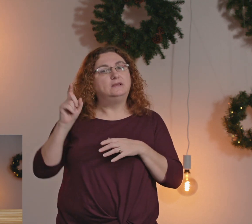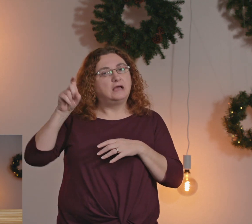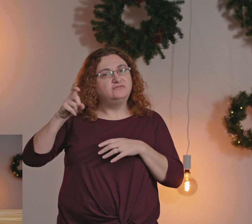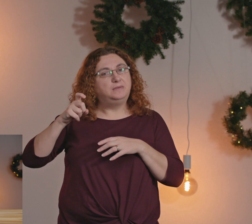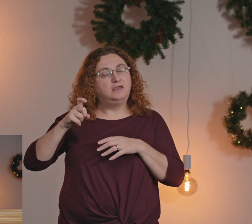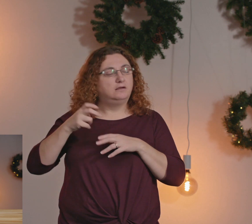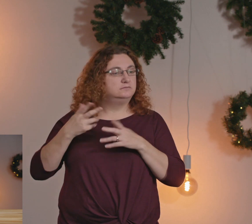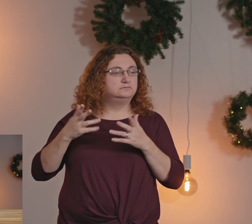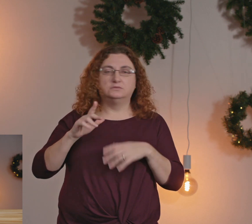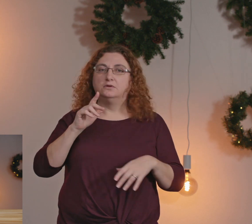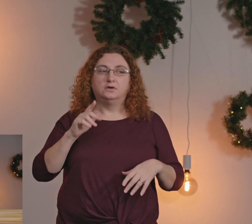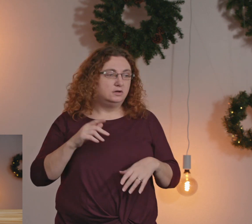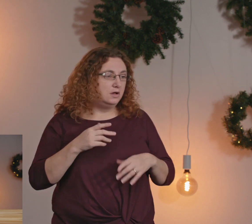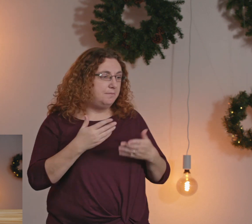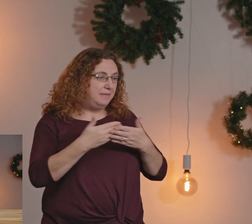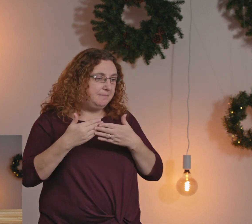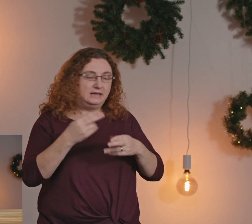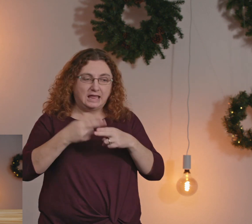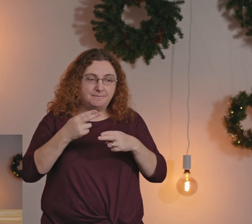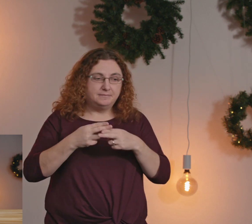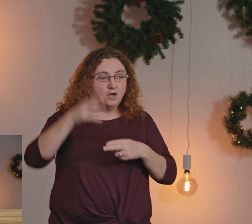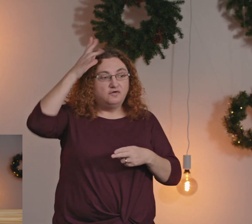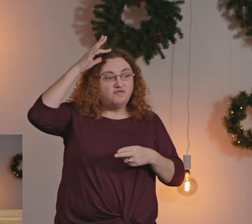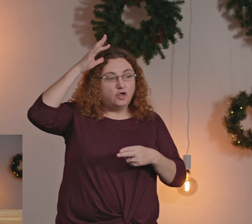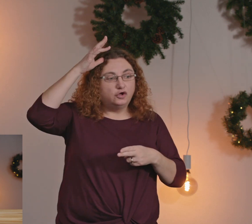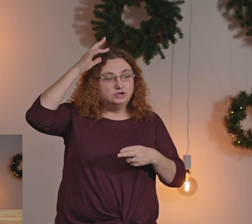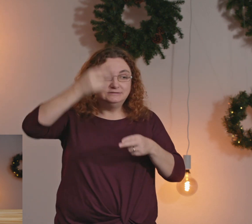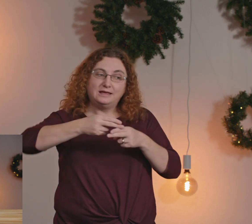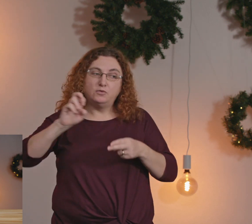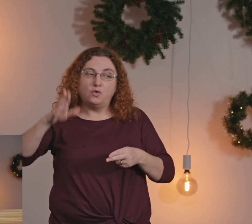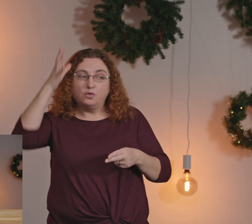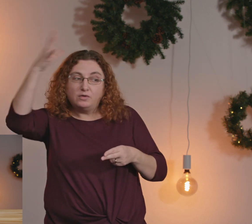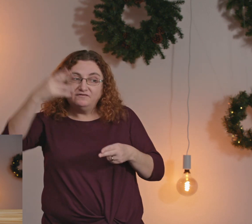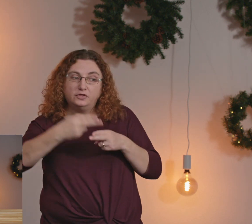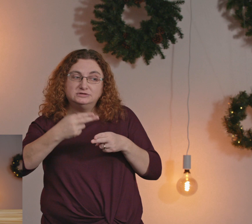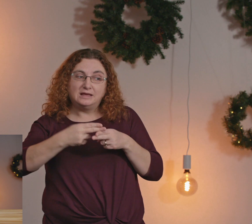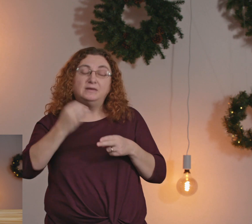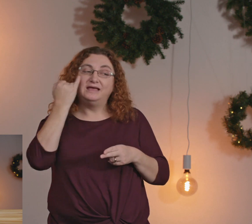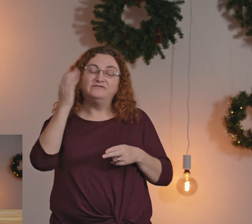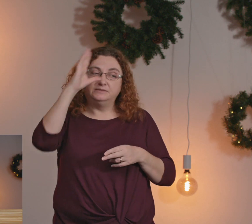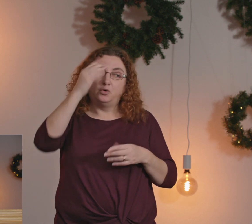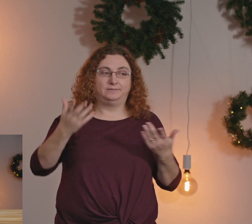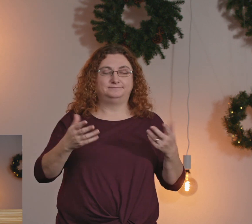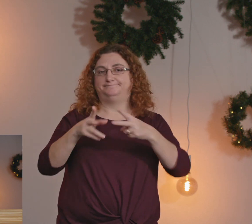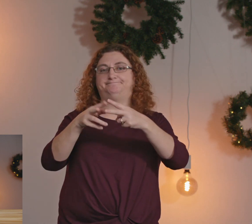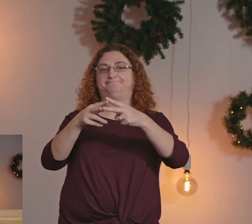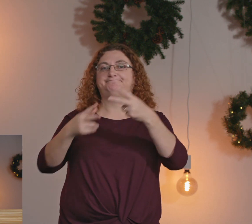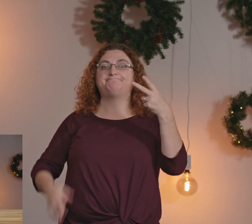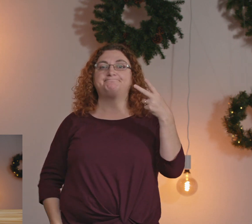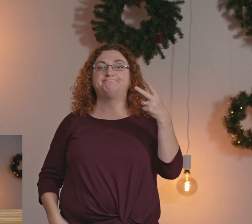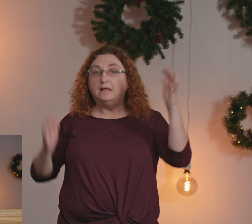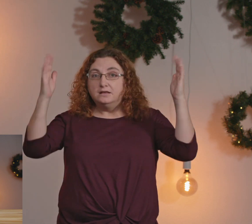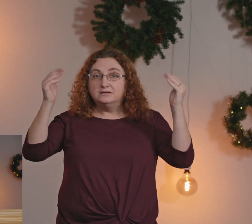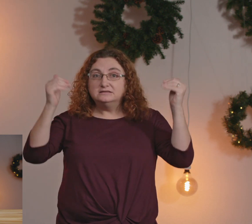Instead, they would say, look, what's the child's name? Well, you get two options. He's either going to be the father or grandfather. If it's a boy, father or grandfather. So the expectation